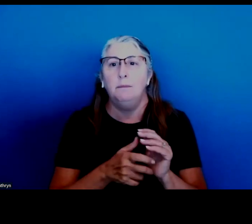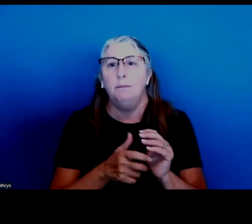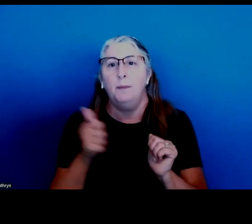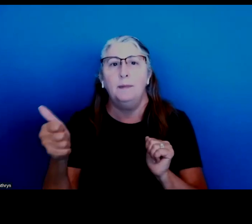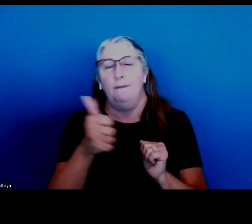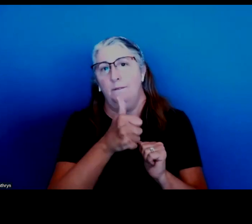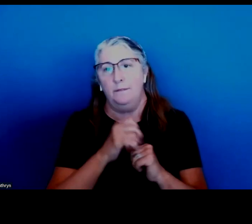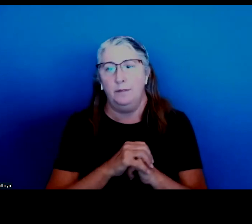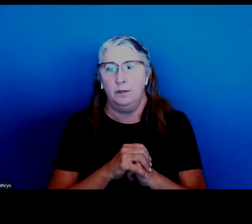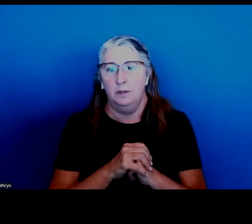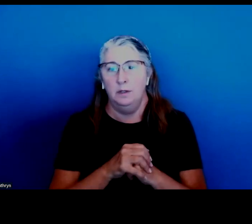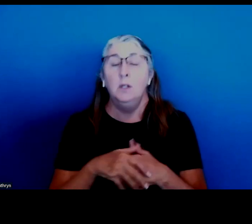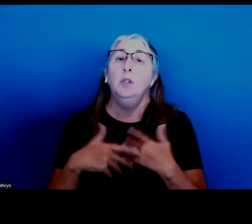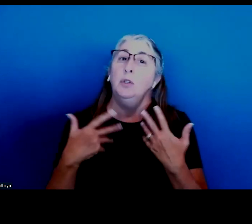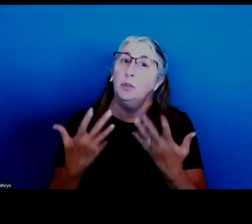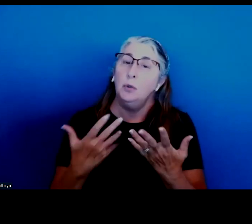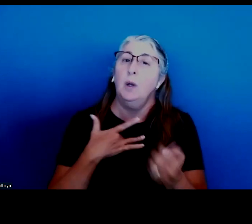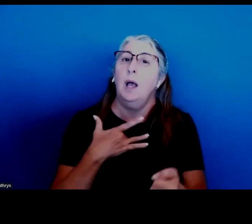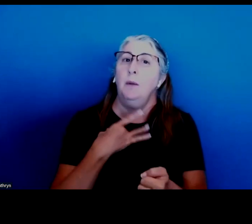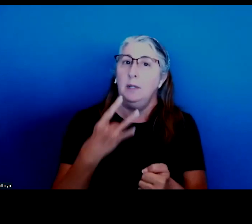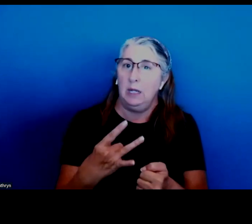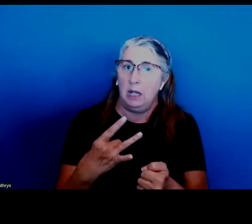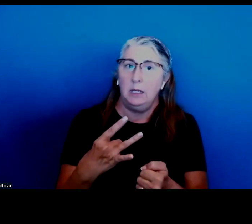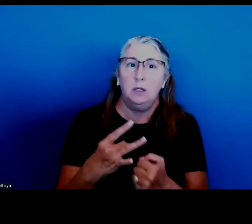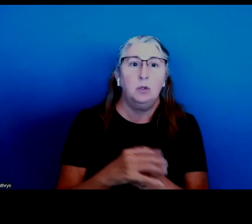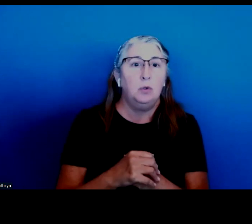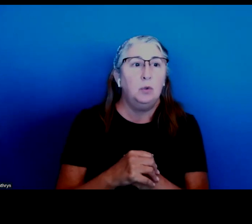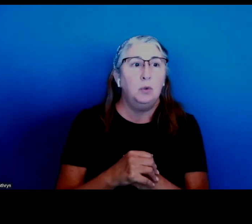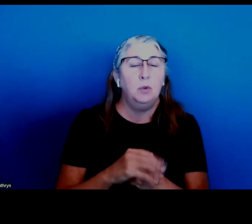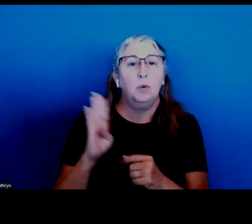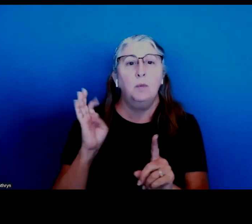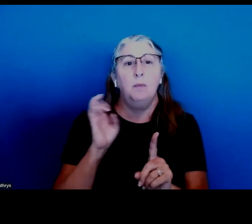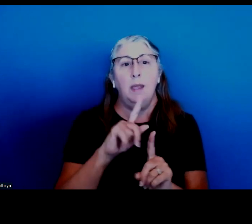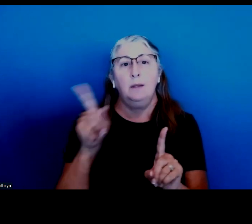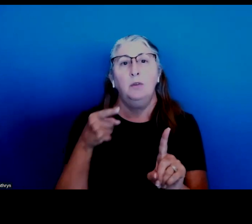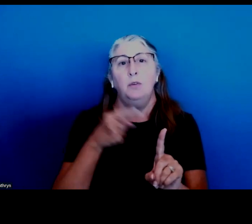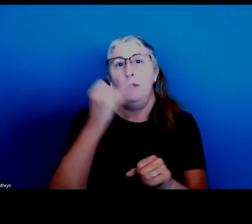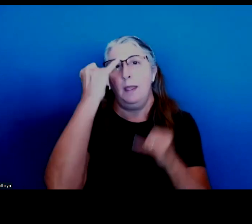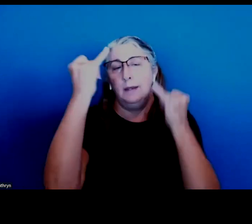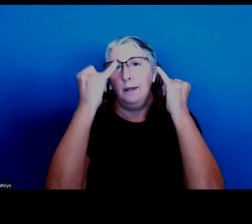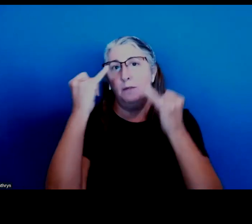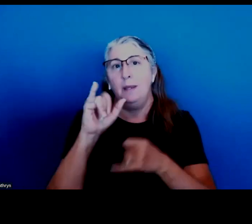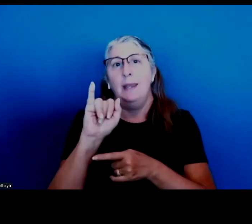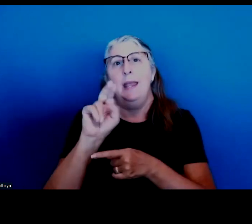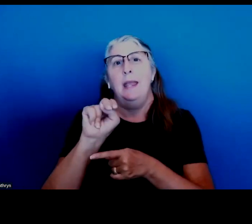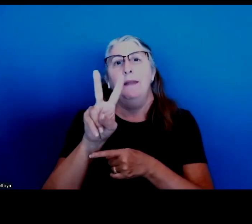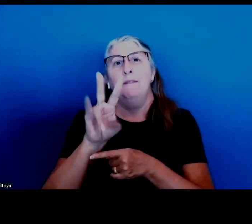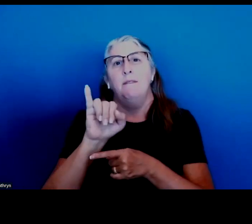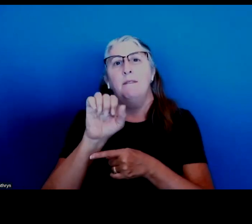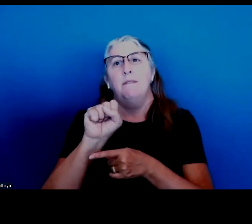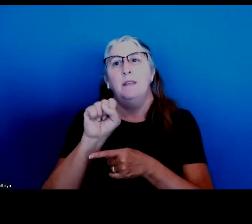hide themselves. So I would like to return to the idea of invisibility as I conclude